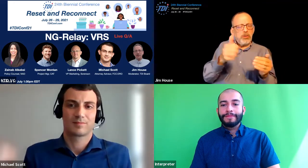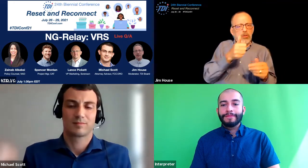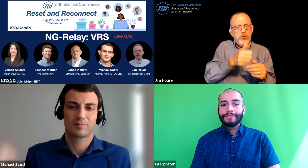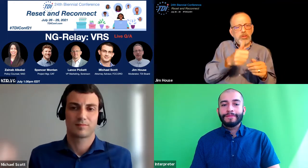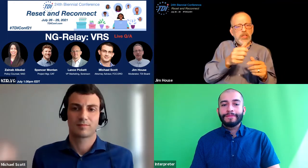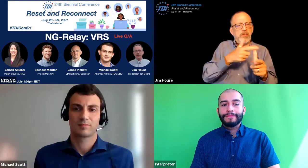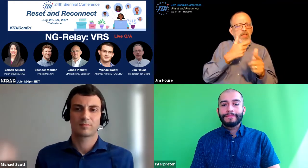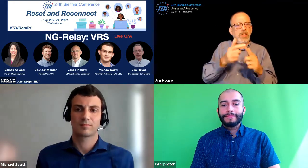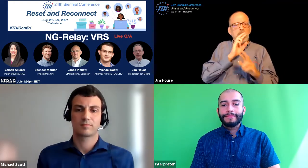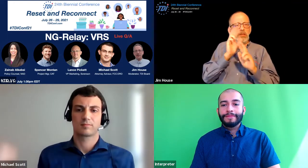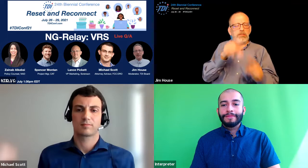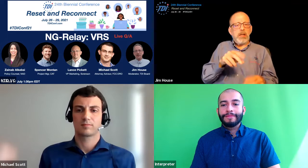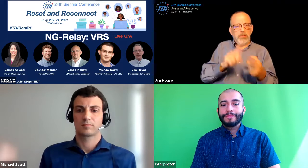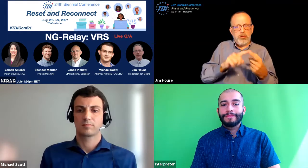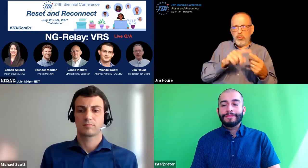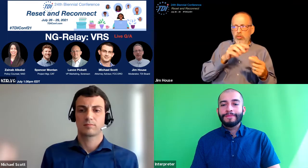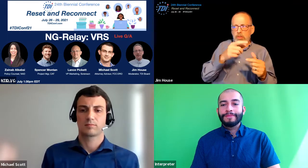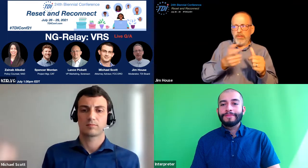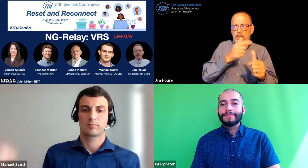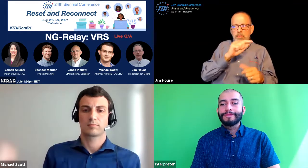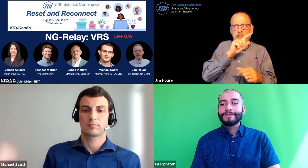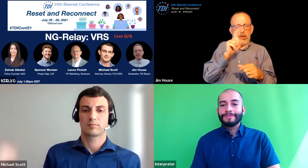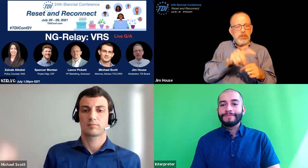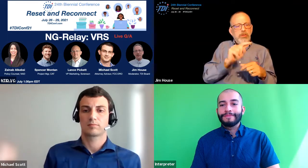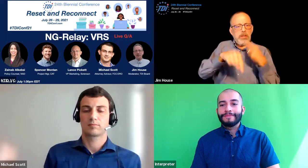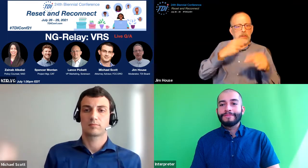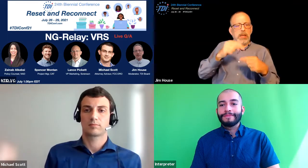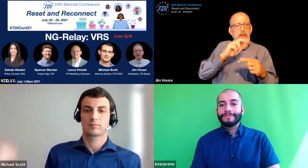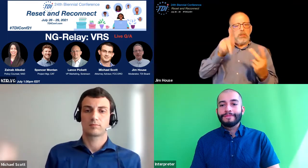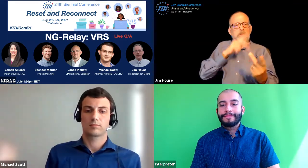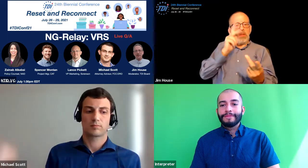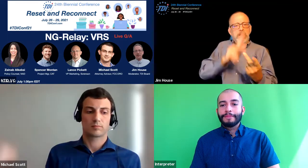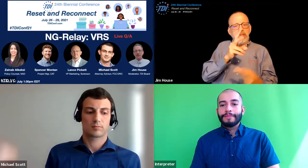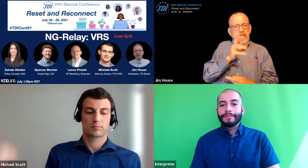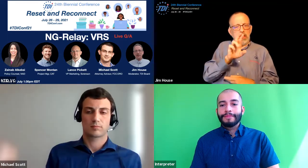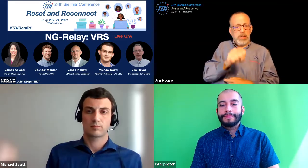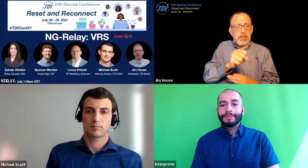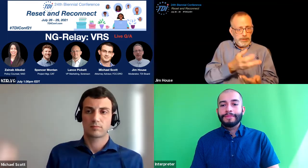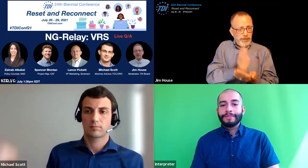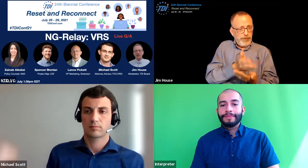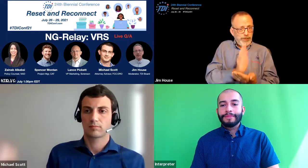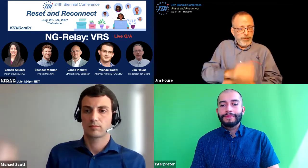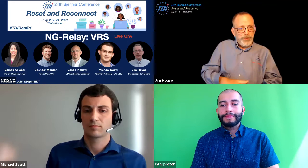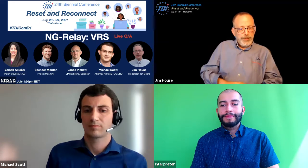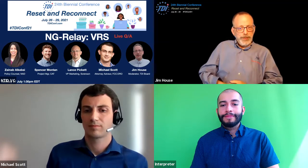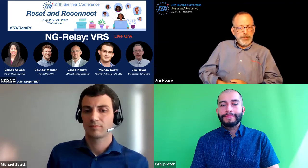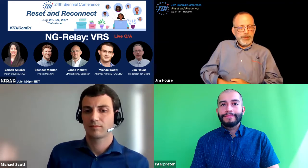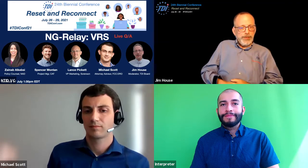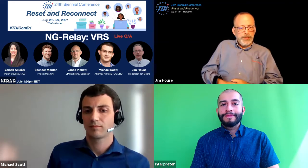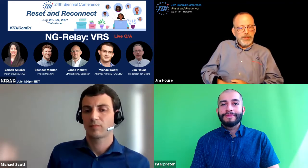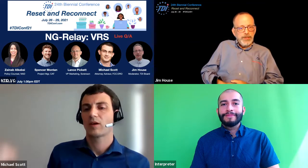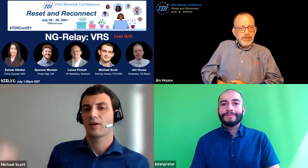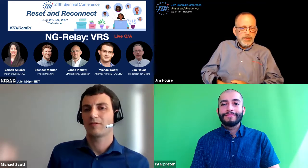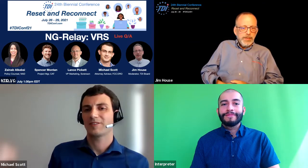mind to briefly introduce yourself again and then respond to the first question about what a perfect VRS is. Is that all